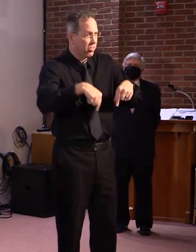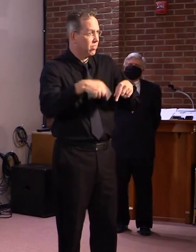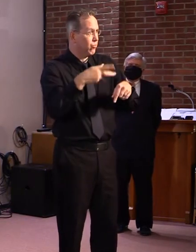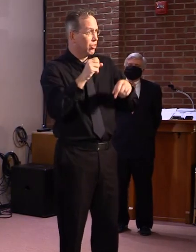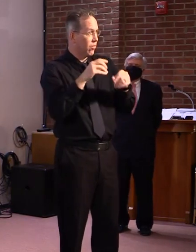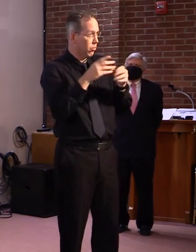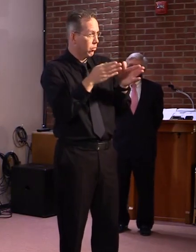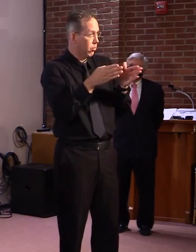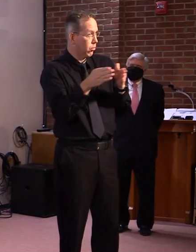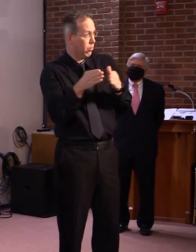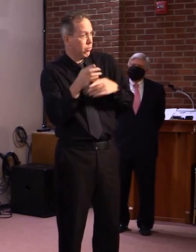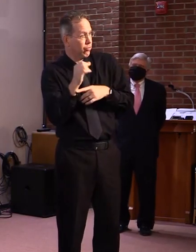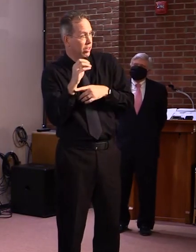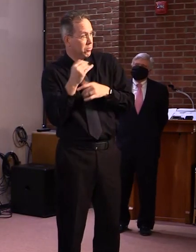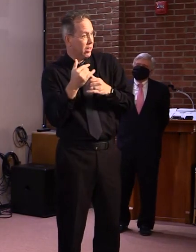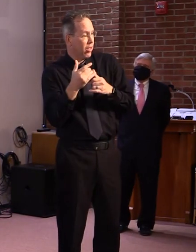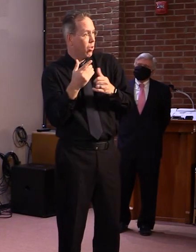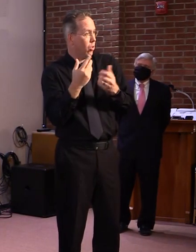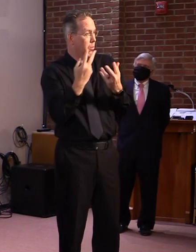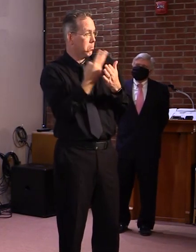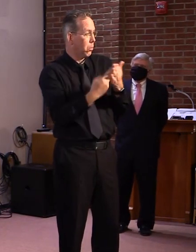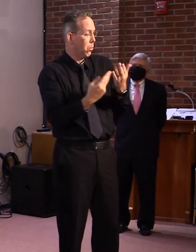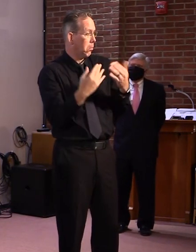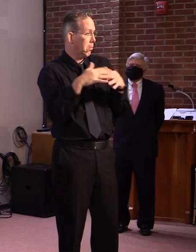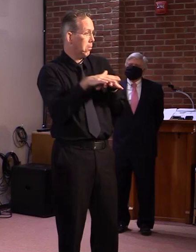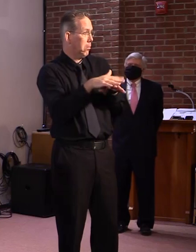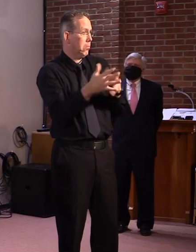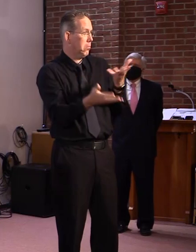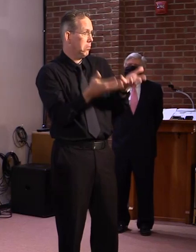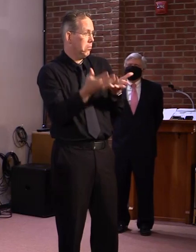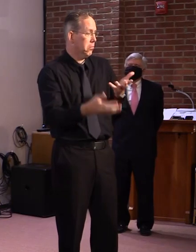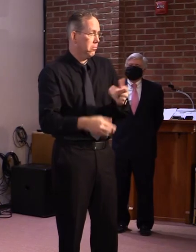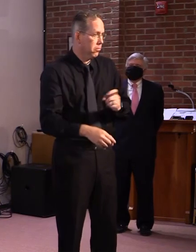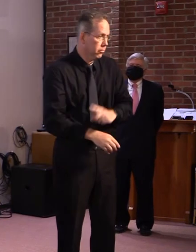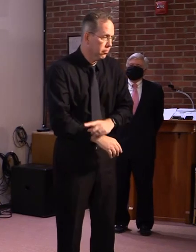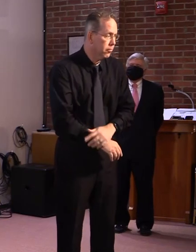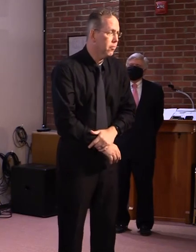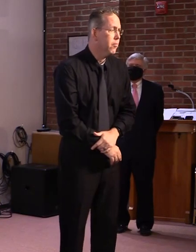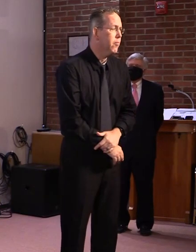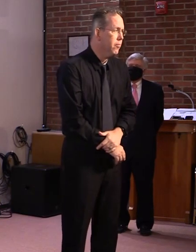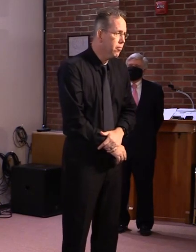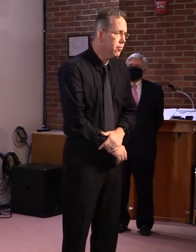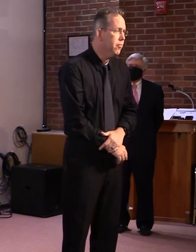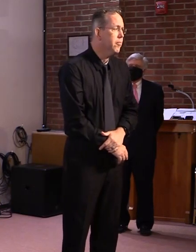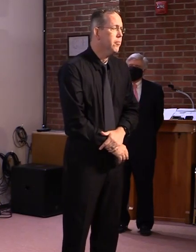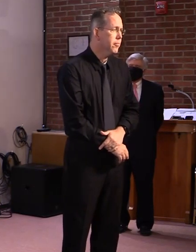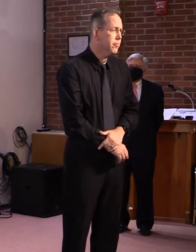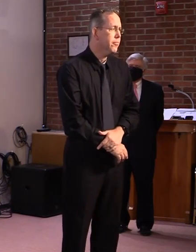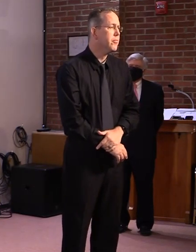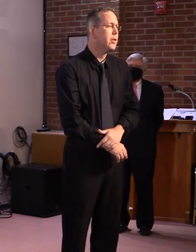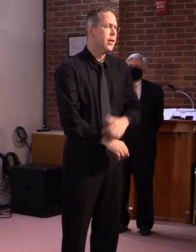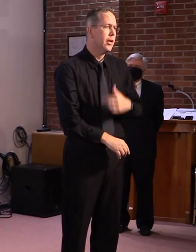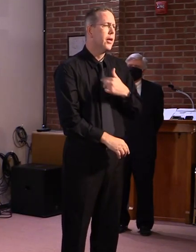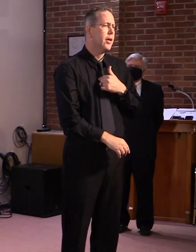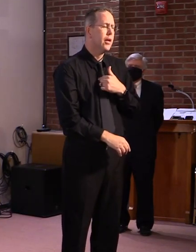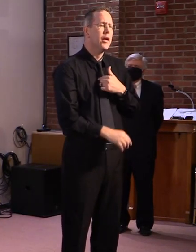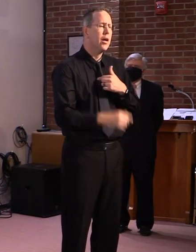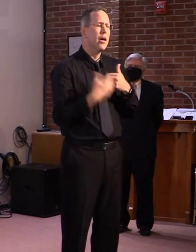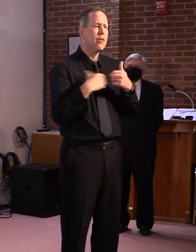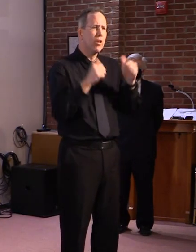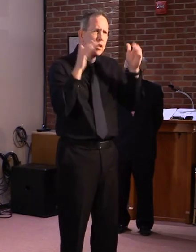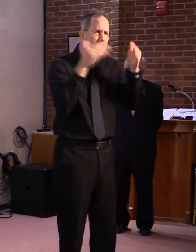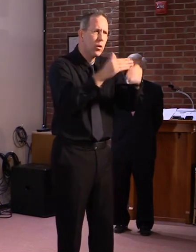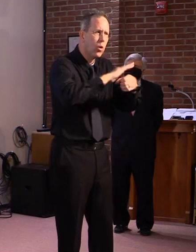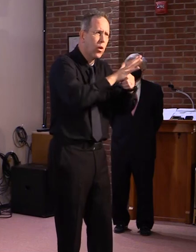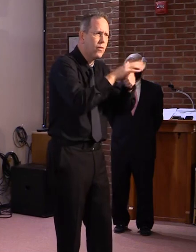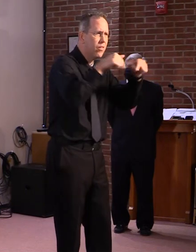have these discussions about racial injustice and what we're seeing across the country and in Vermont, and we need to answer